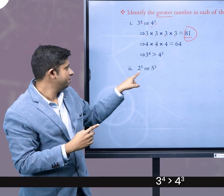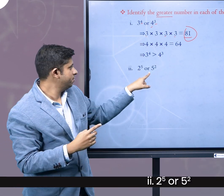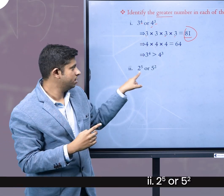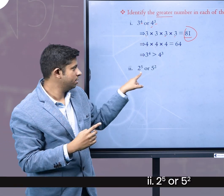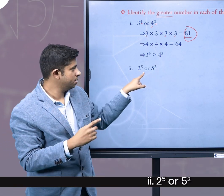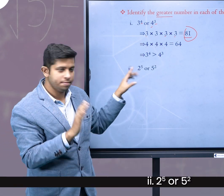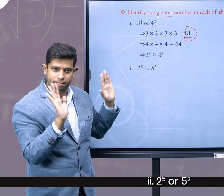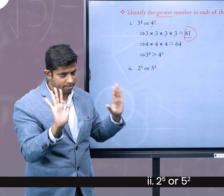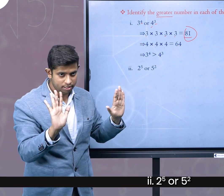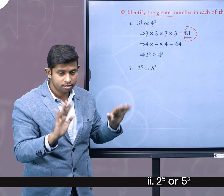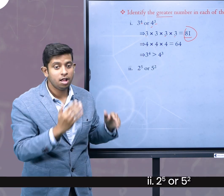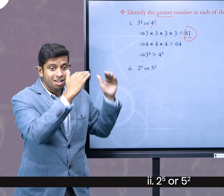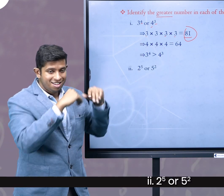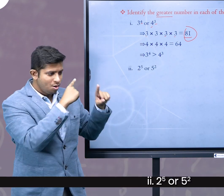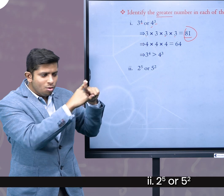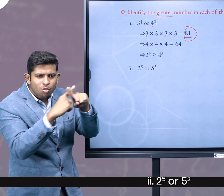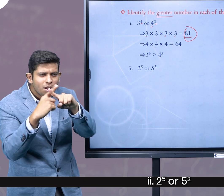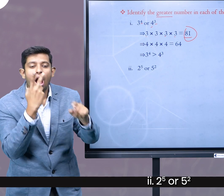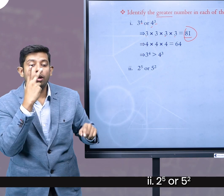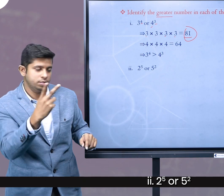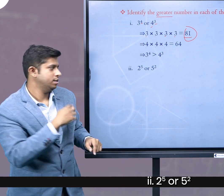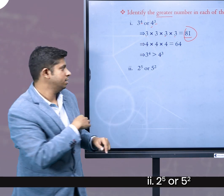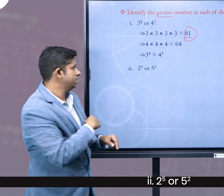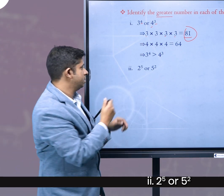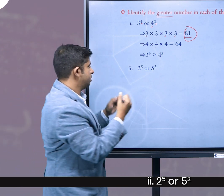Second one, 2 to the power of 5 or 5 to the power of 2.